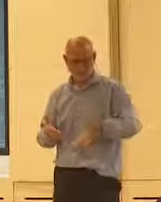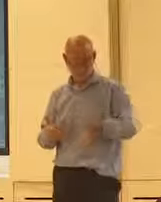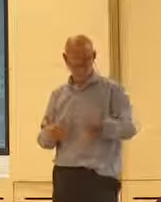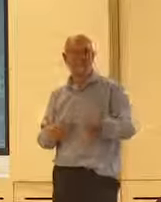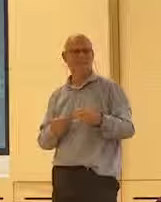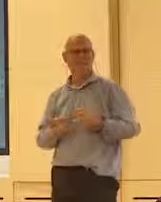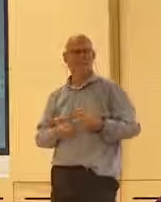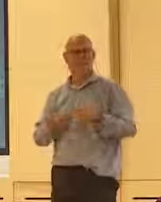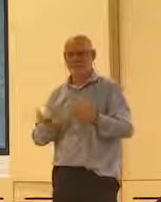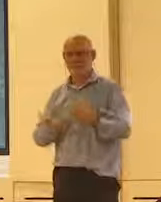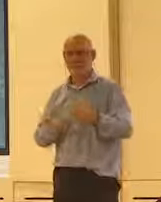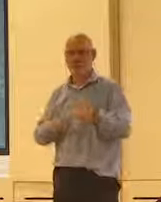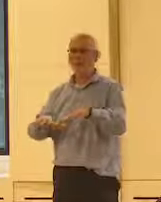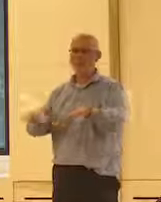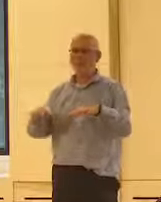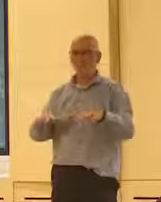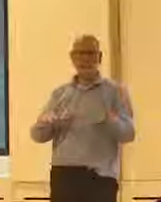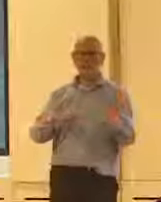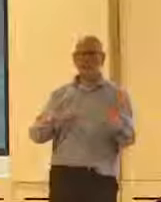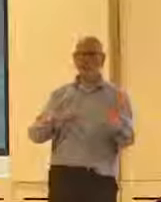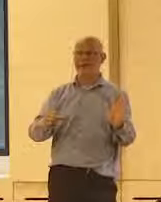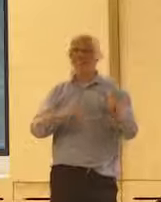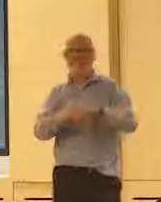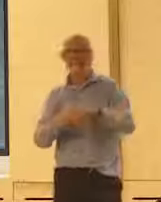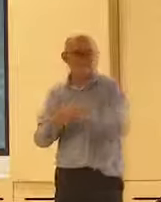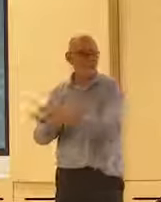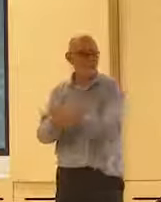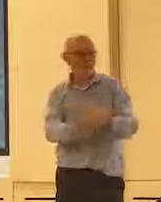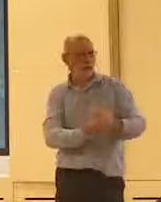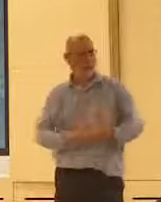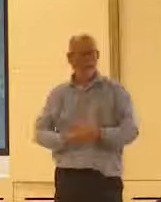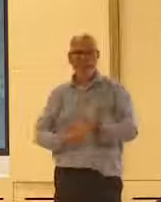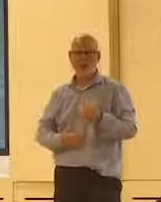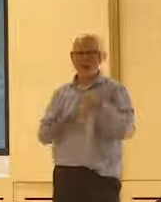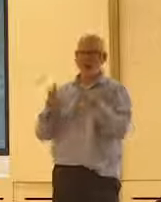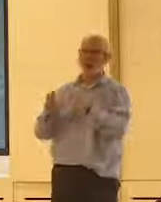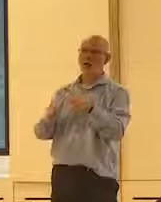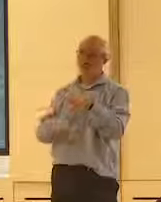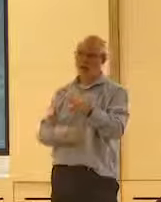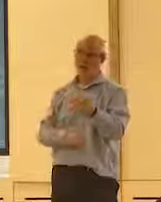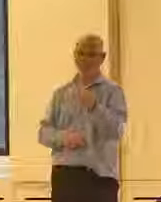panelists who talked about their experience of as service users.